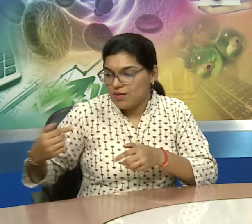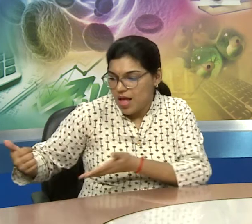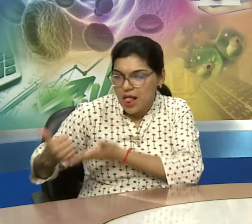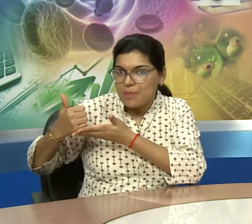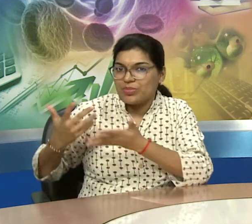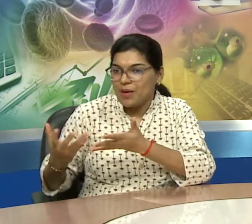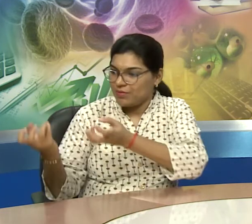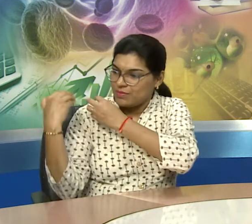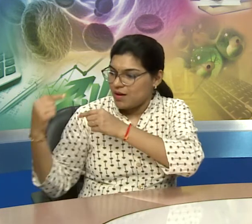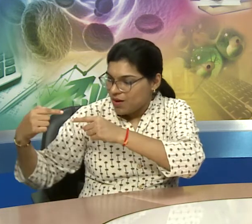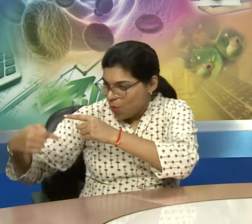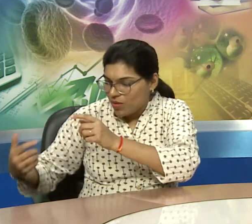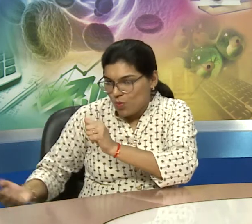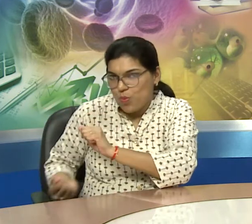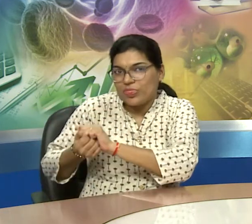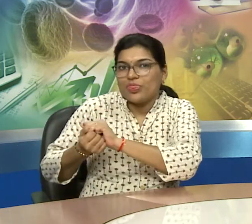the logs. So